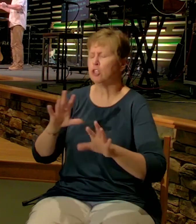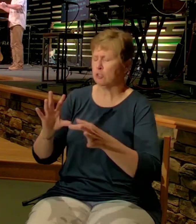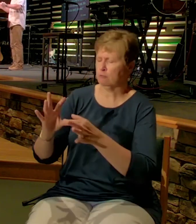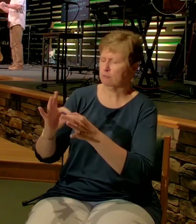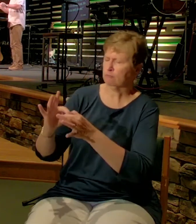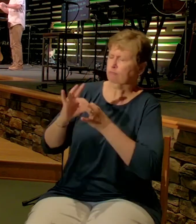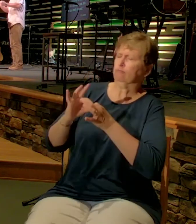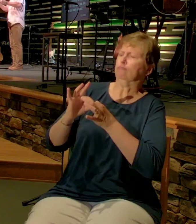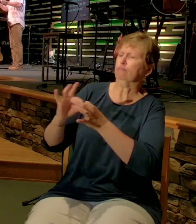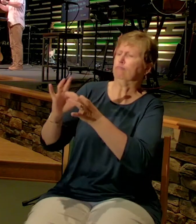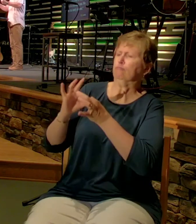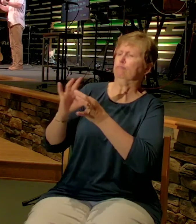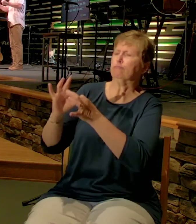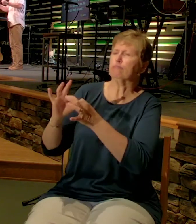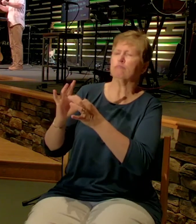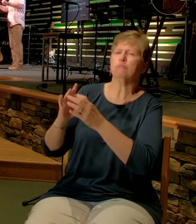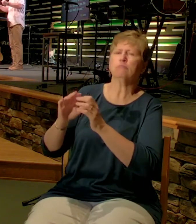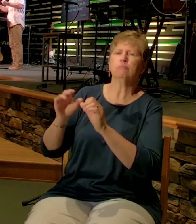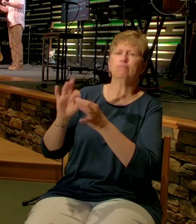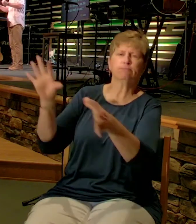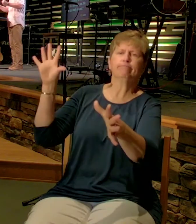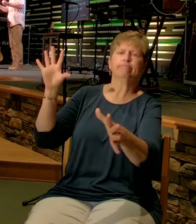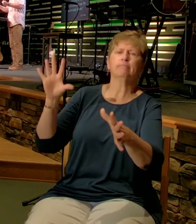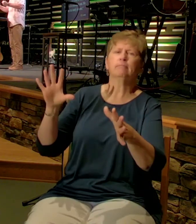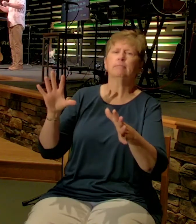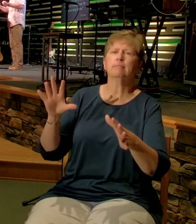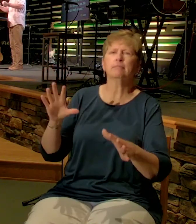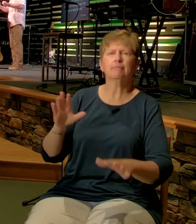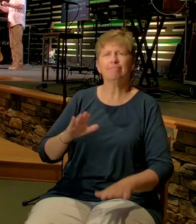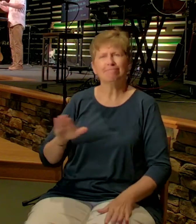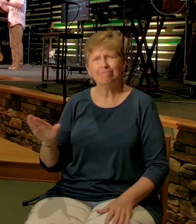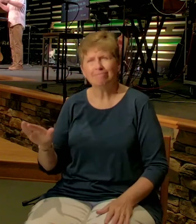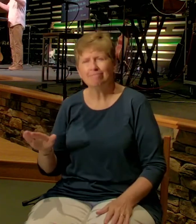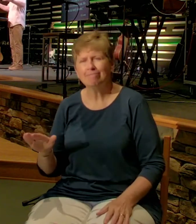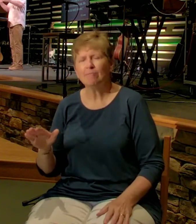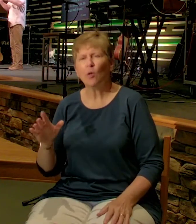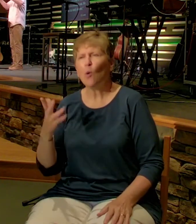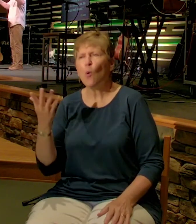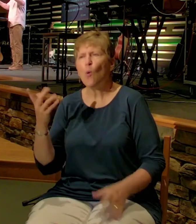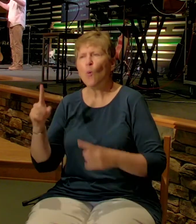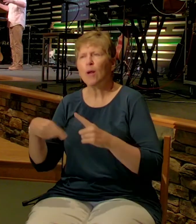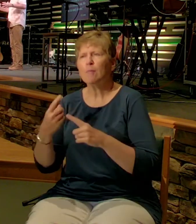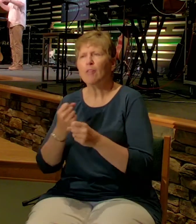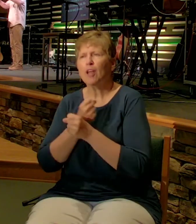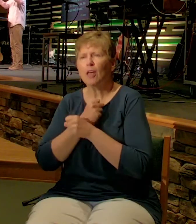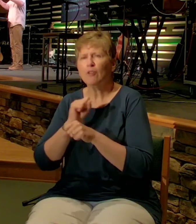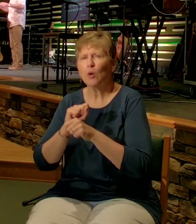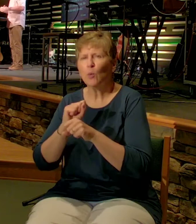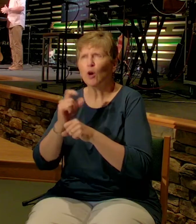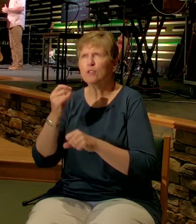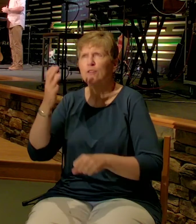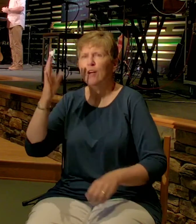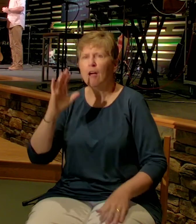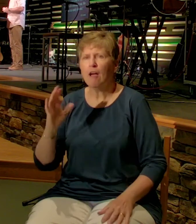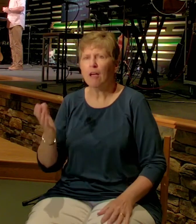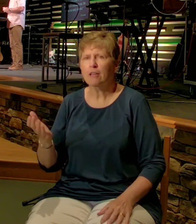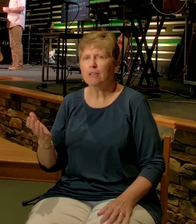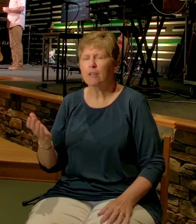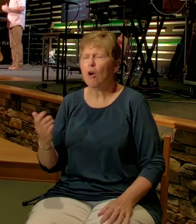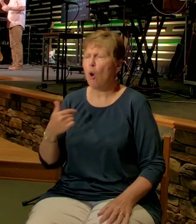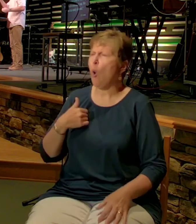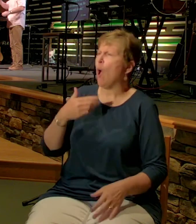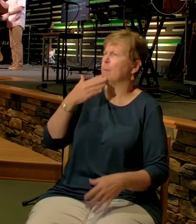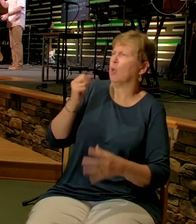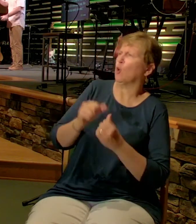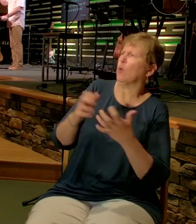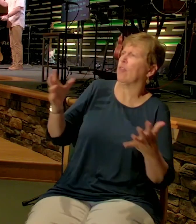But what about the loving, merciful God? A lot of people say, yeah, I'm doing far better without Him. And